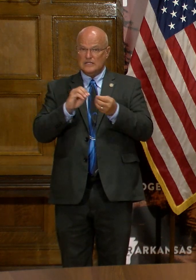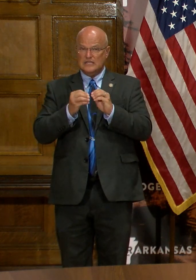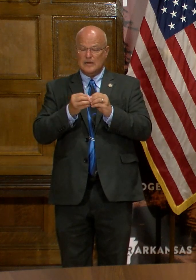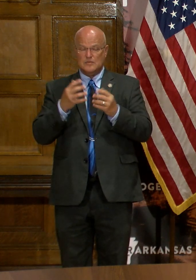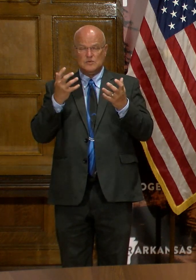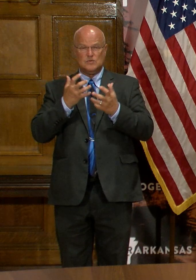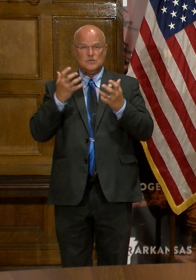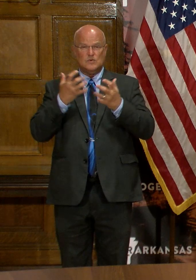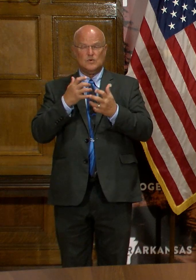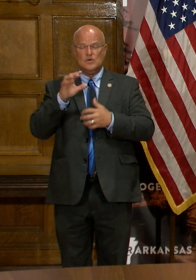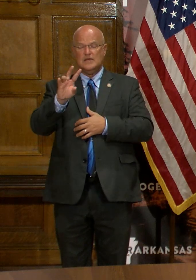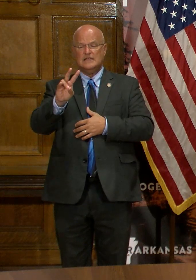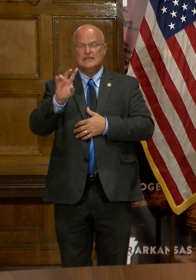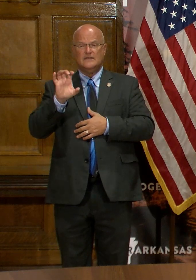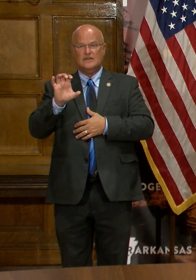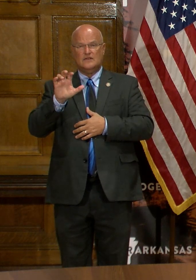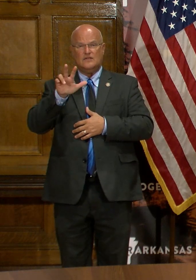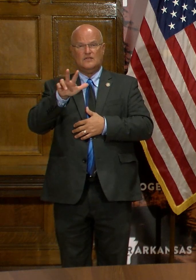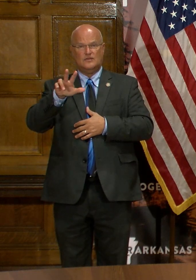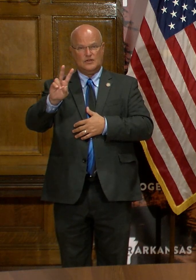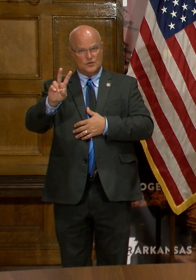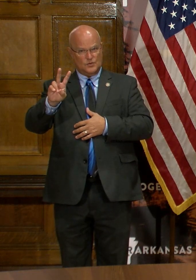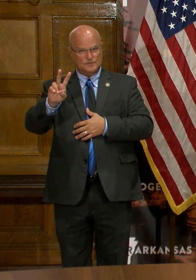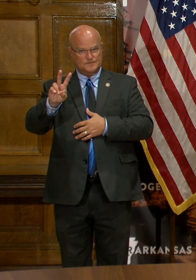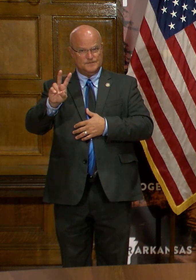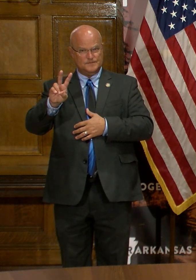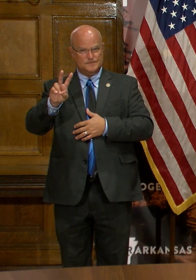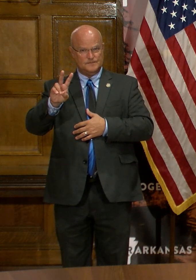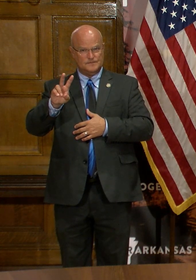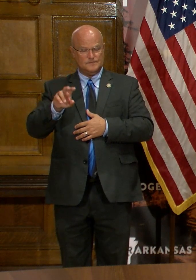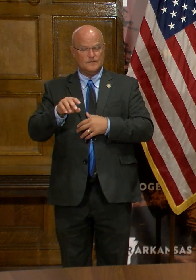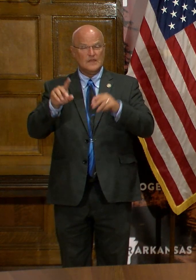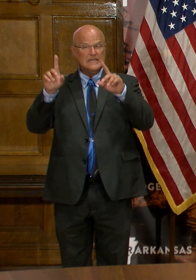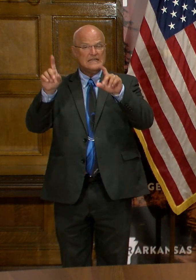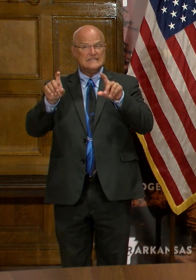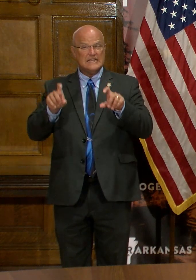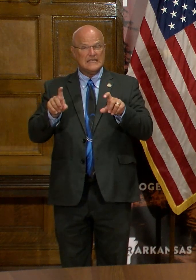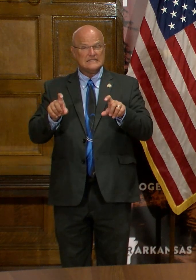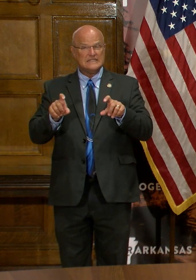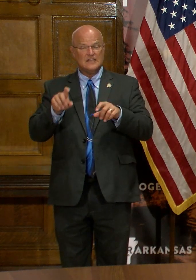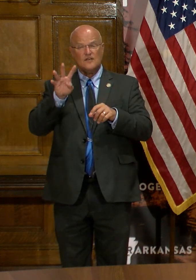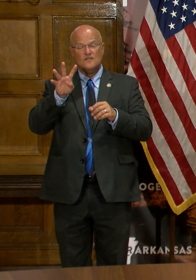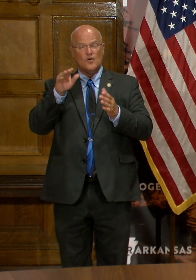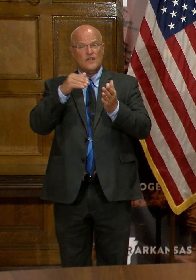that brings us to 732. Testing, we tested